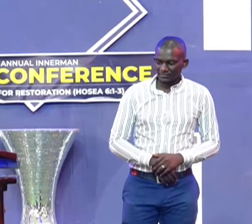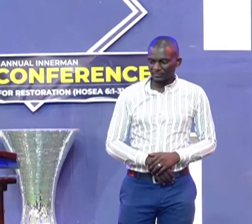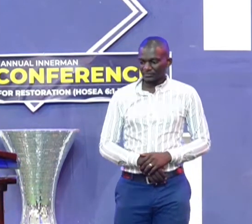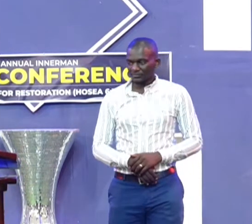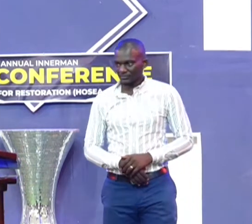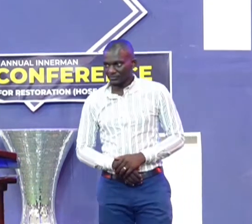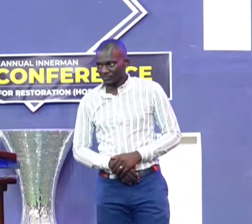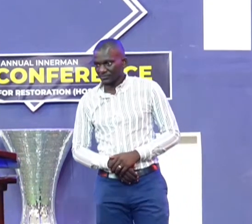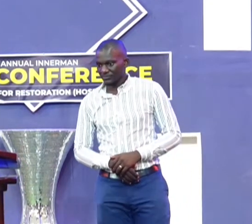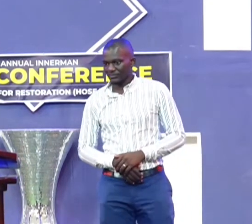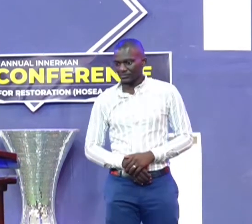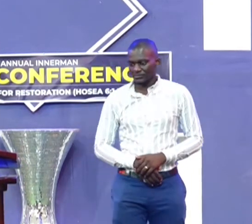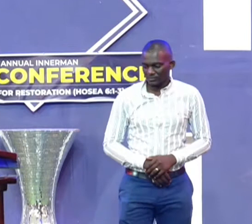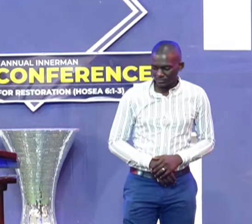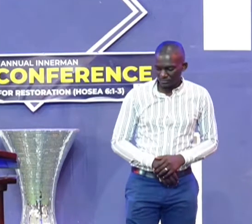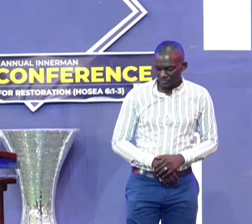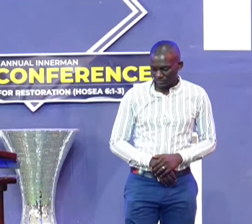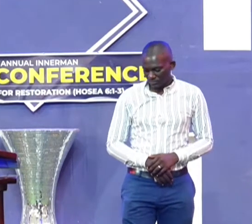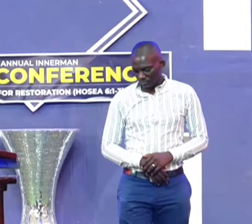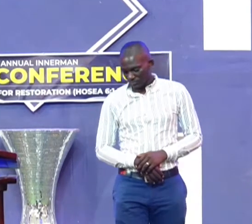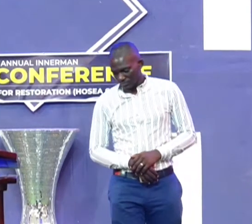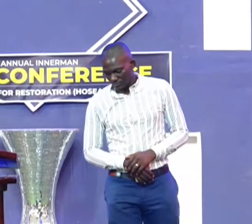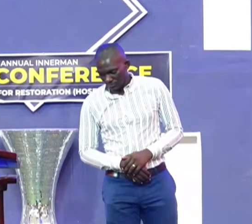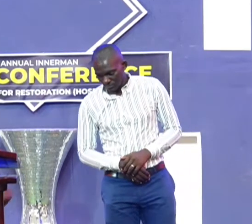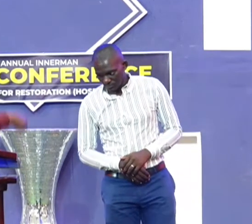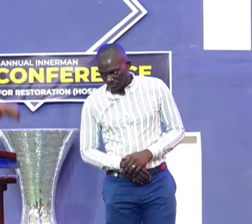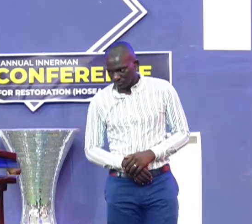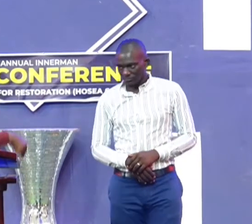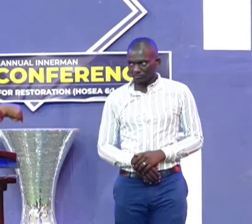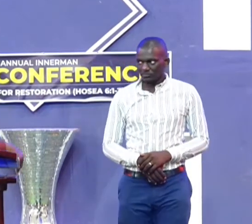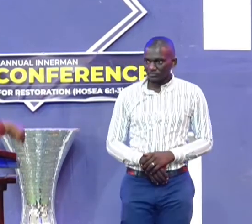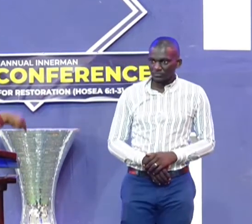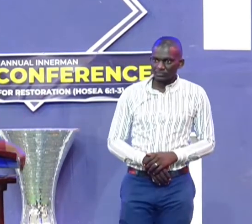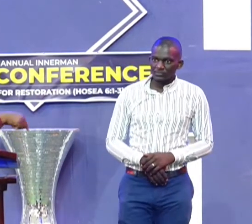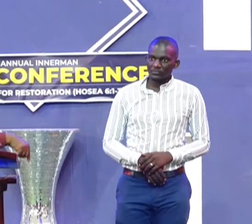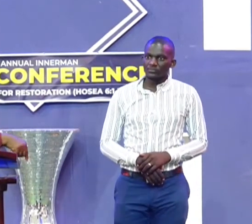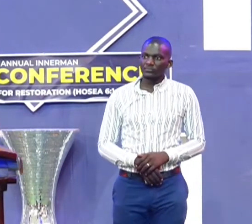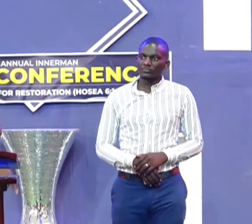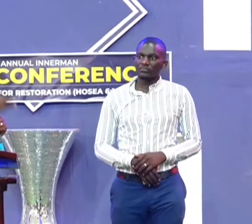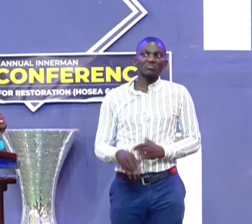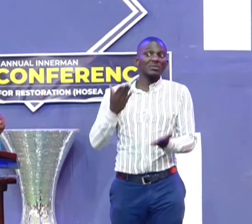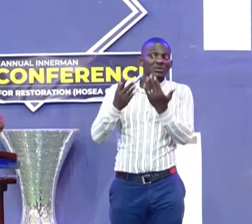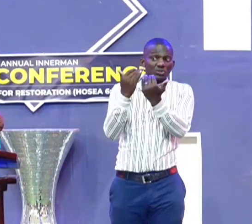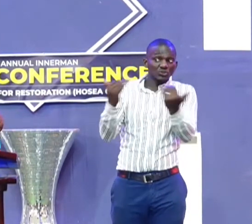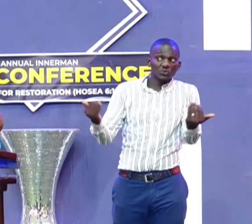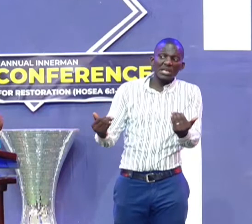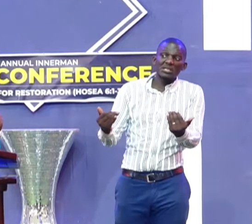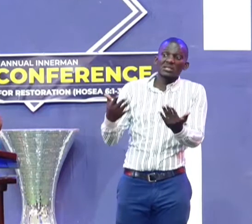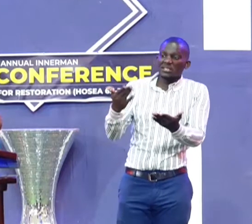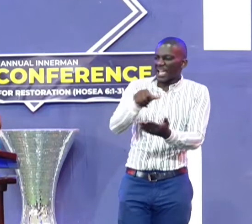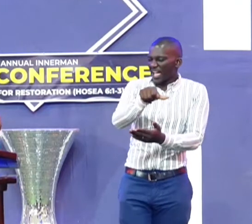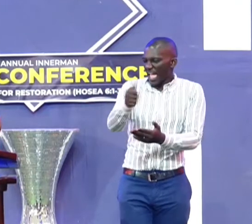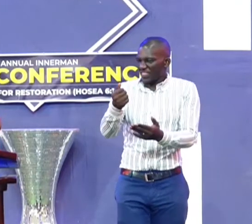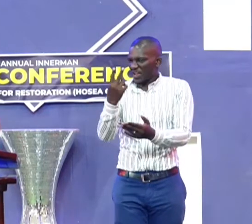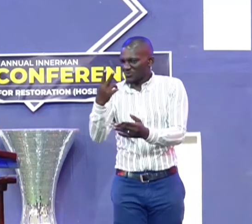to Israel and begat a child in the Jew. Usanga abaana bakiriyoni be baali zadde baali badde batuuze